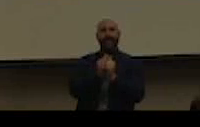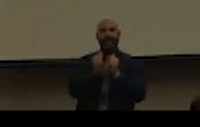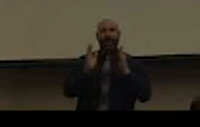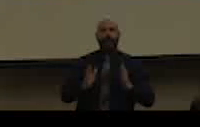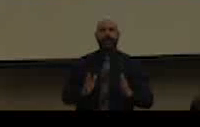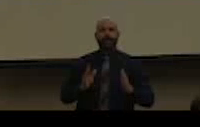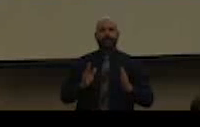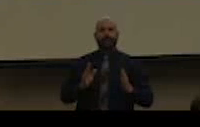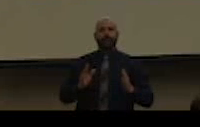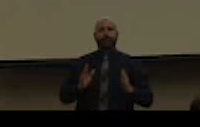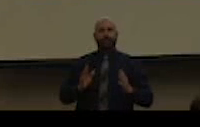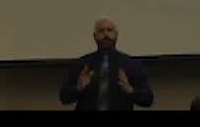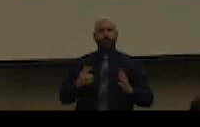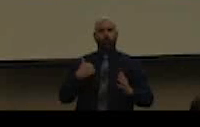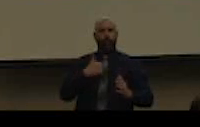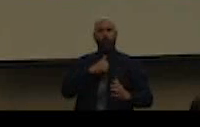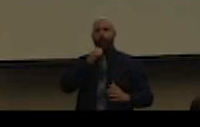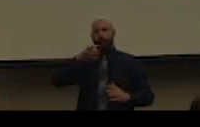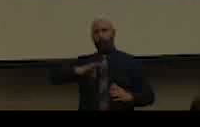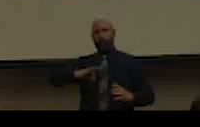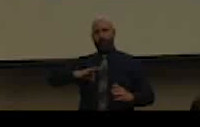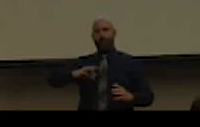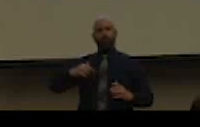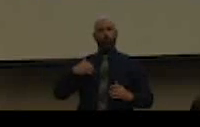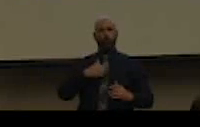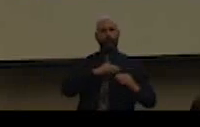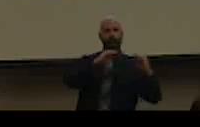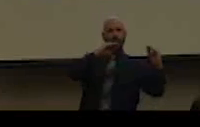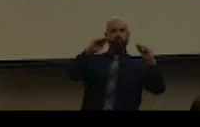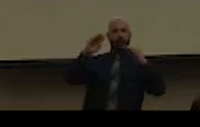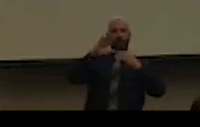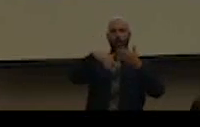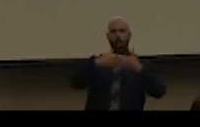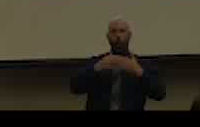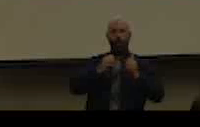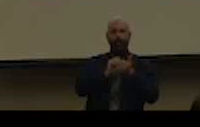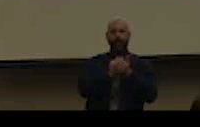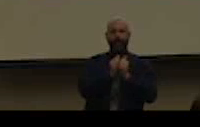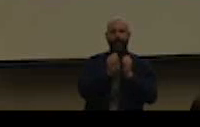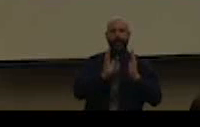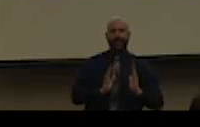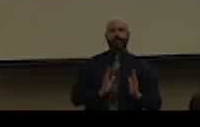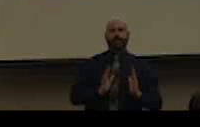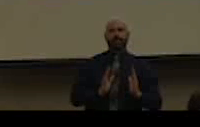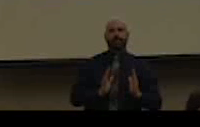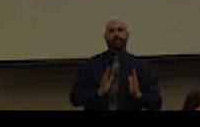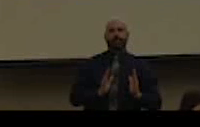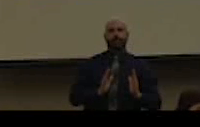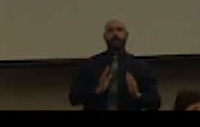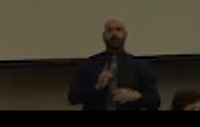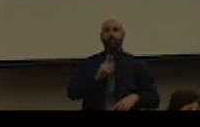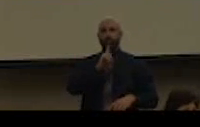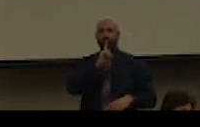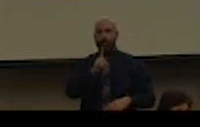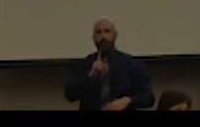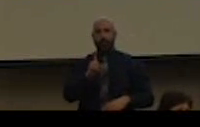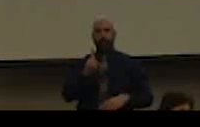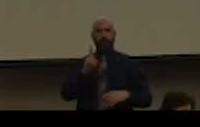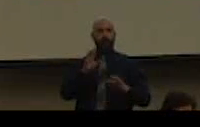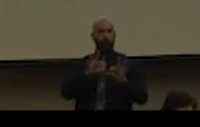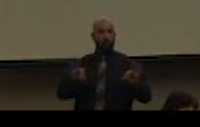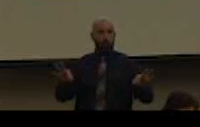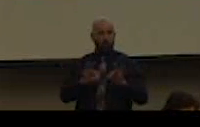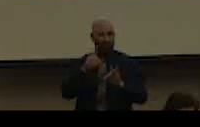so we just educate all candidates. We don't take positions, but it's critical to each of us that any time we have